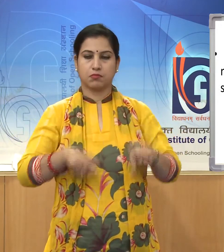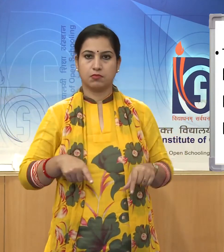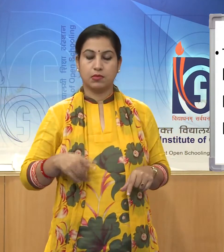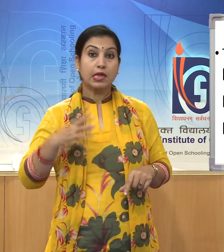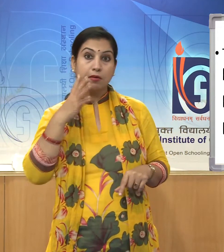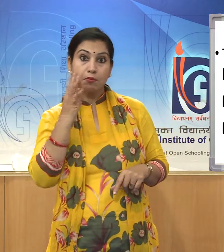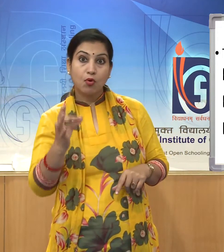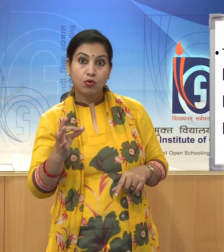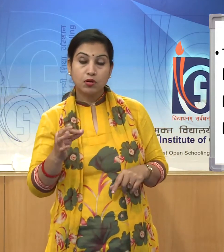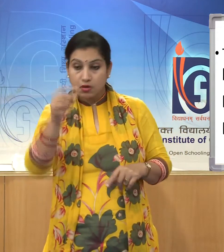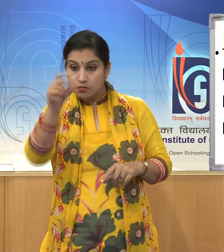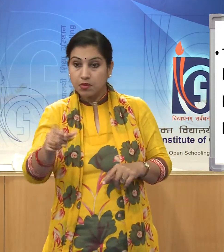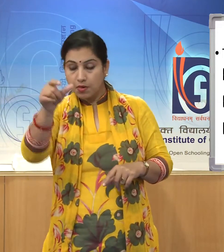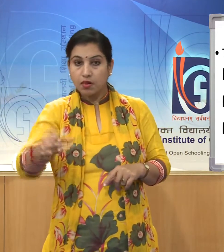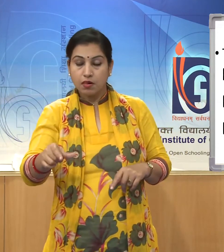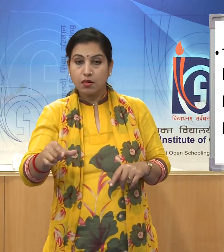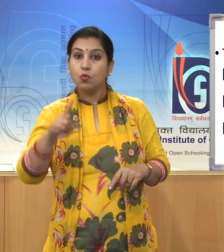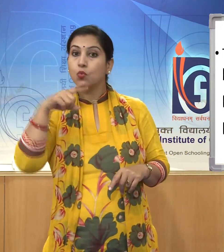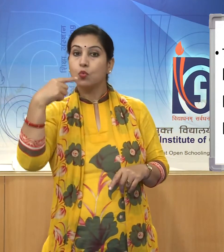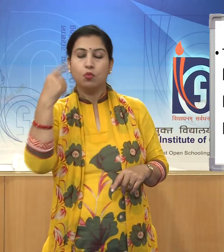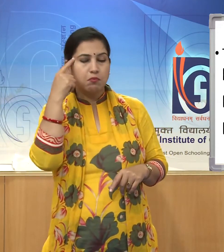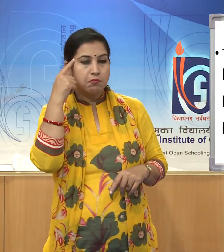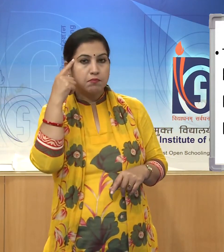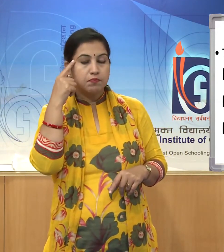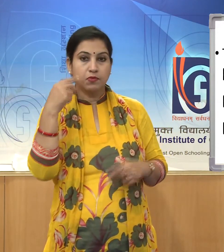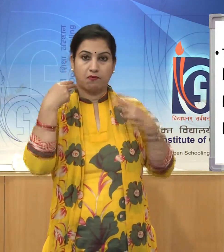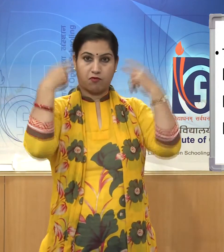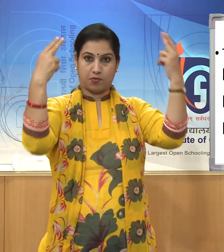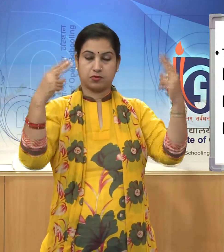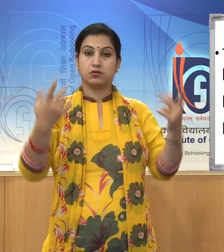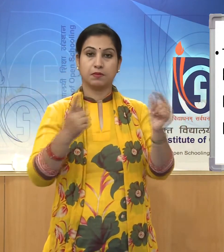The important artists included Picasso,